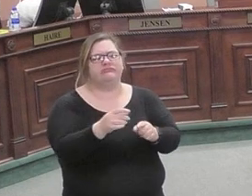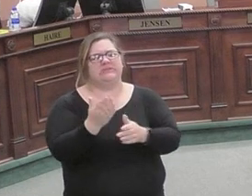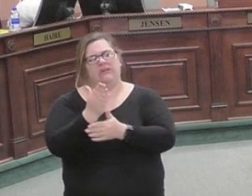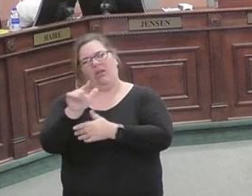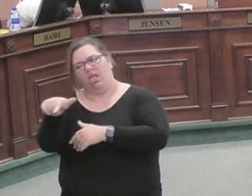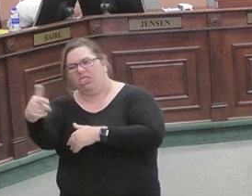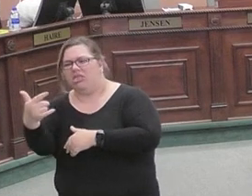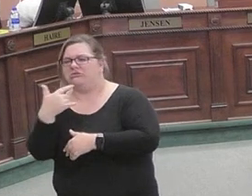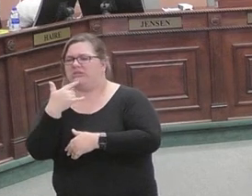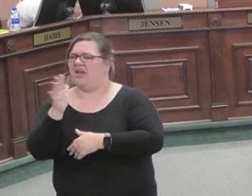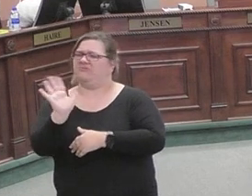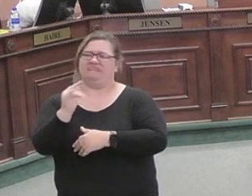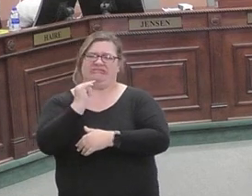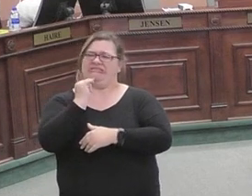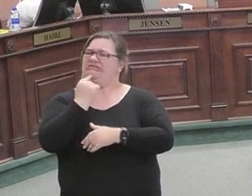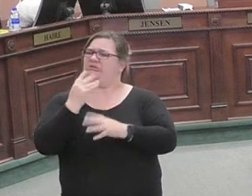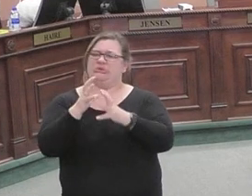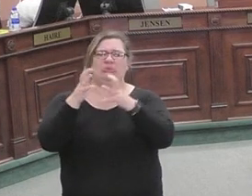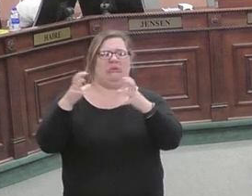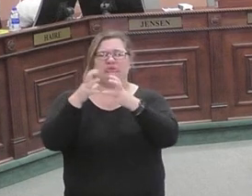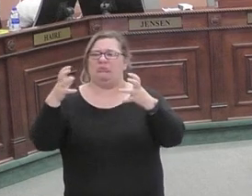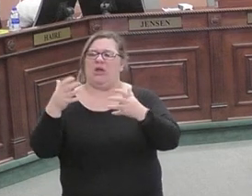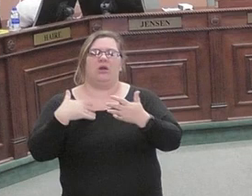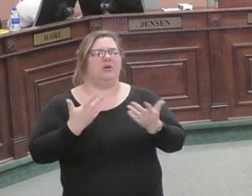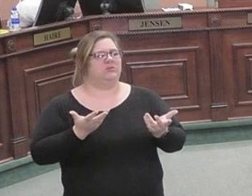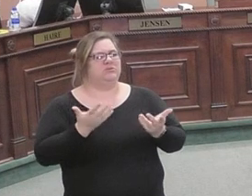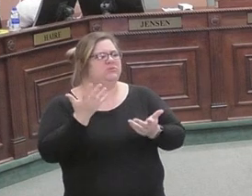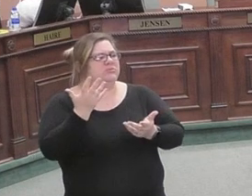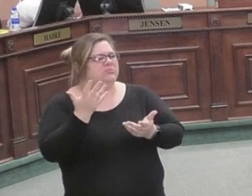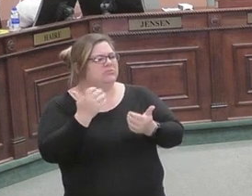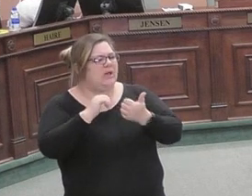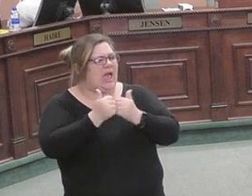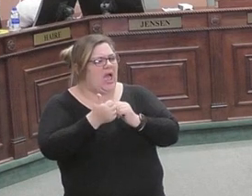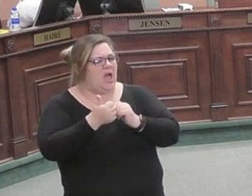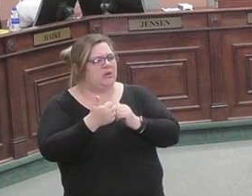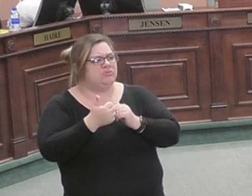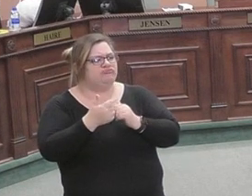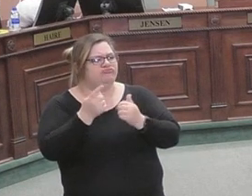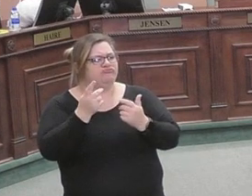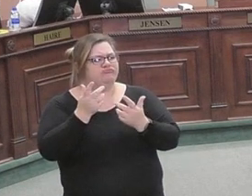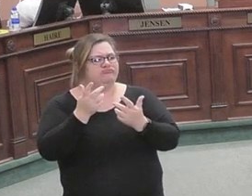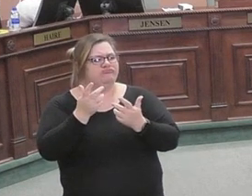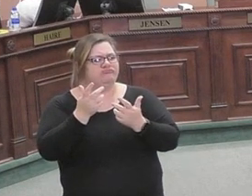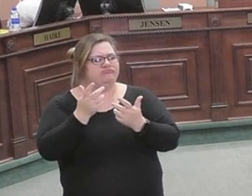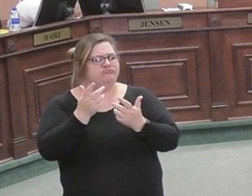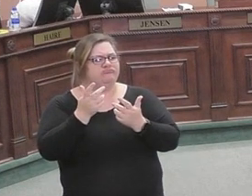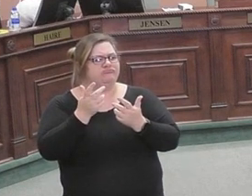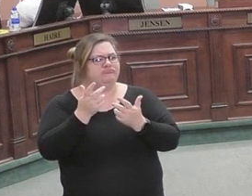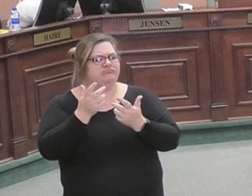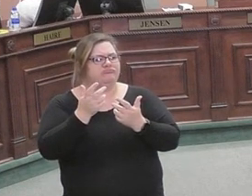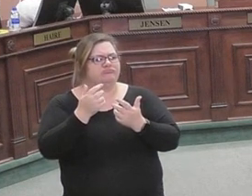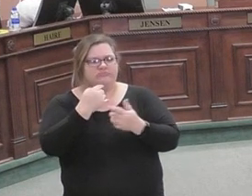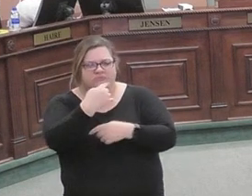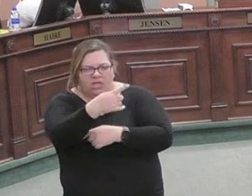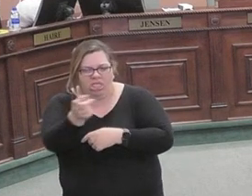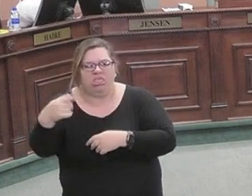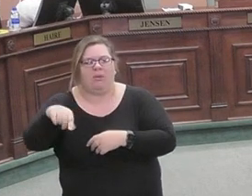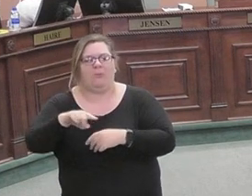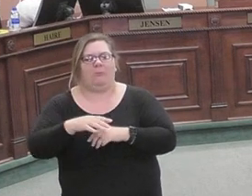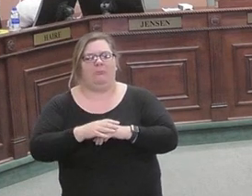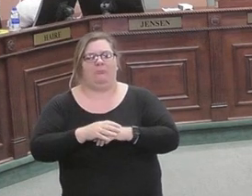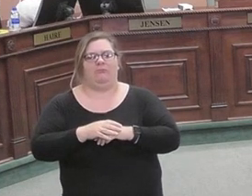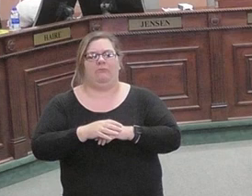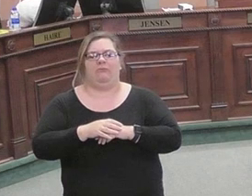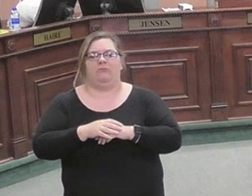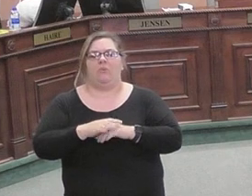those who believe this may be an extreme order? Well, anytime you, you know, and this is nothing that I take lightly. I've talked